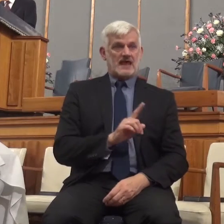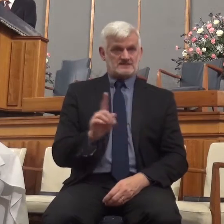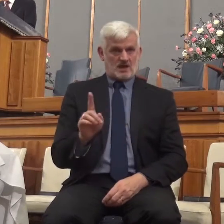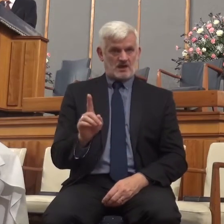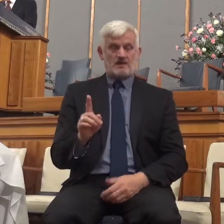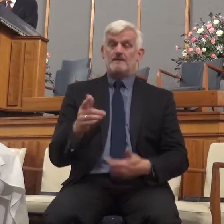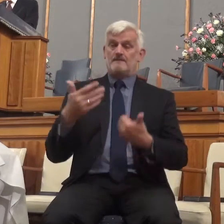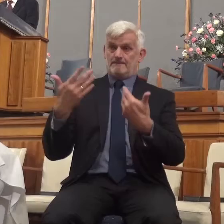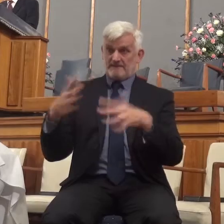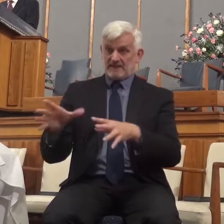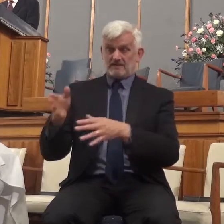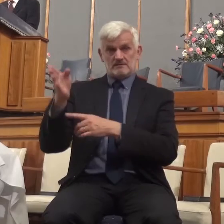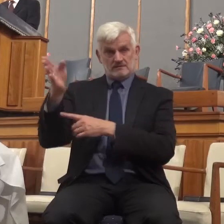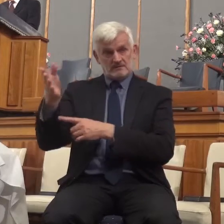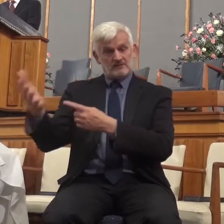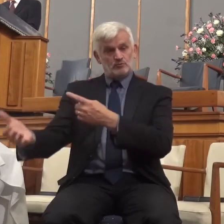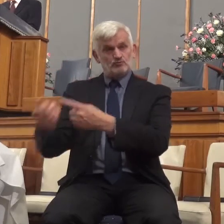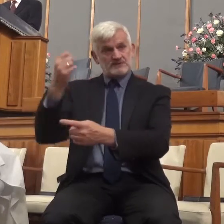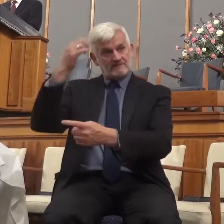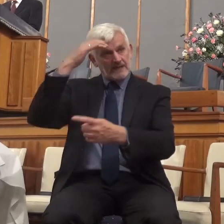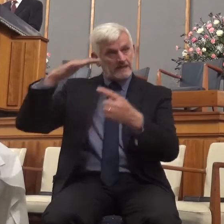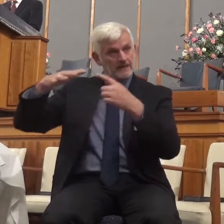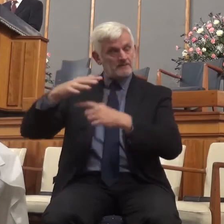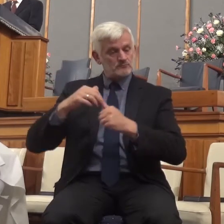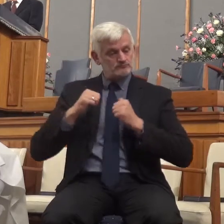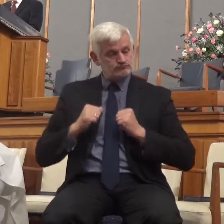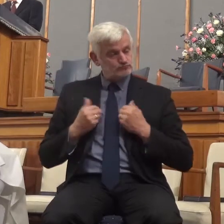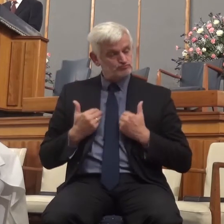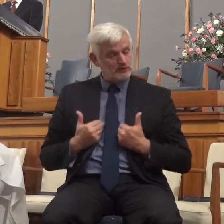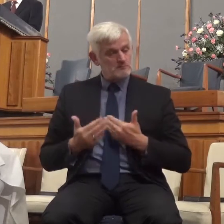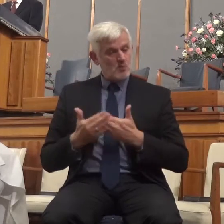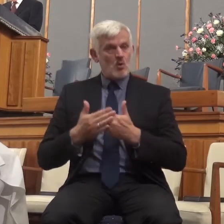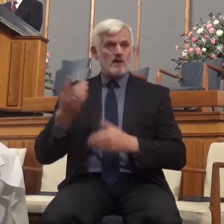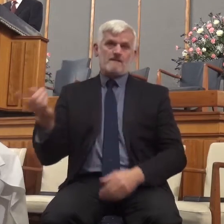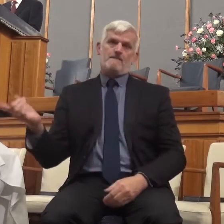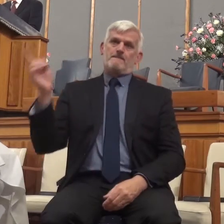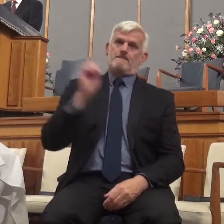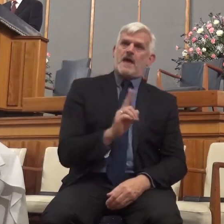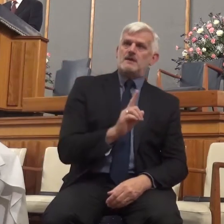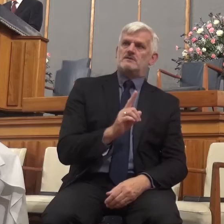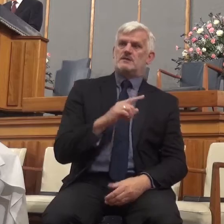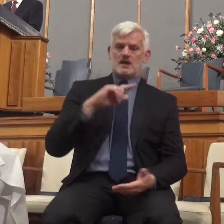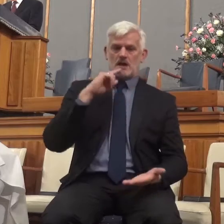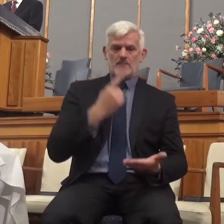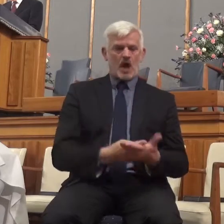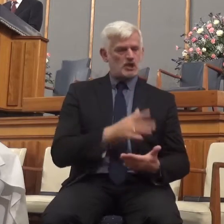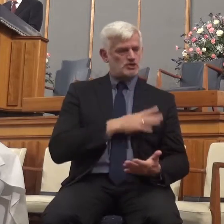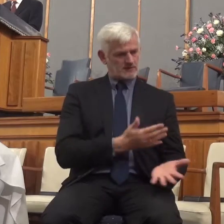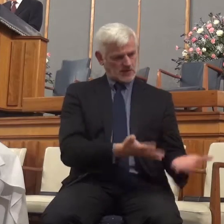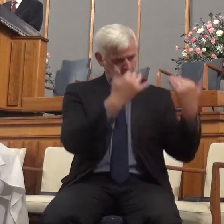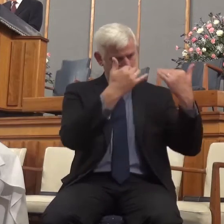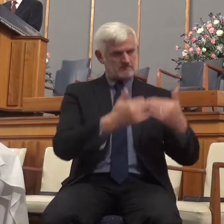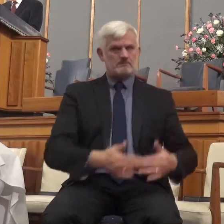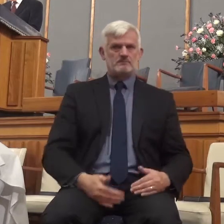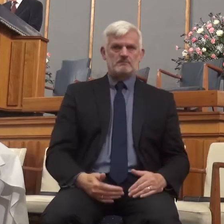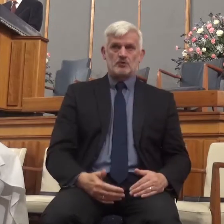he was returned, having received the kingdom, then he commanded these servants to be called unto him to